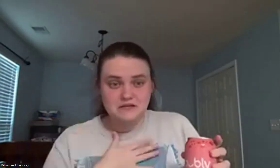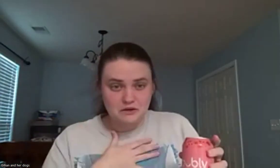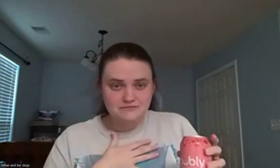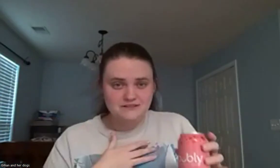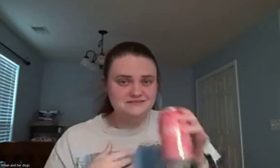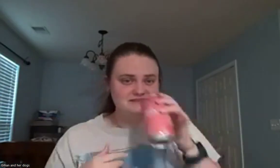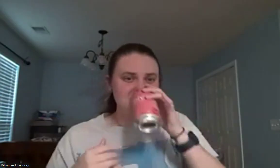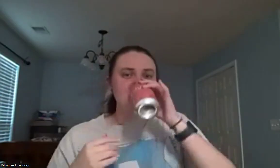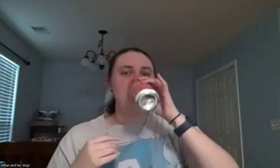know.